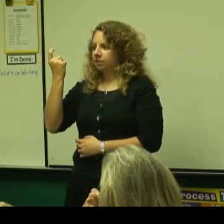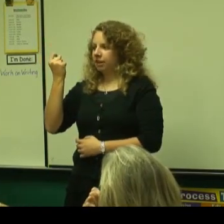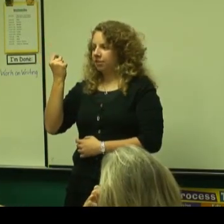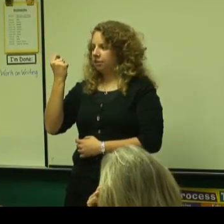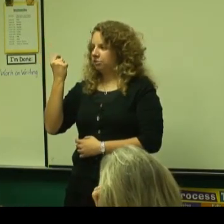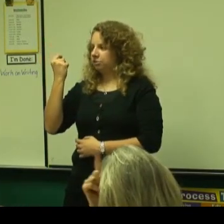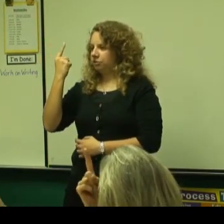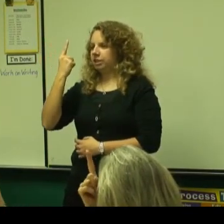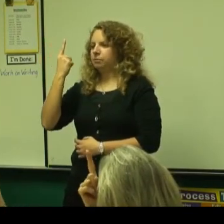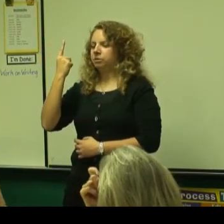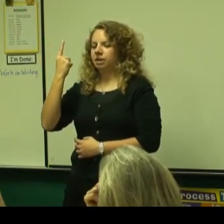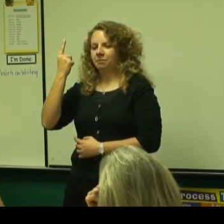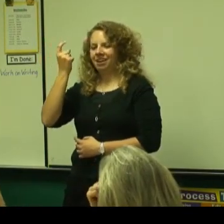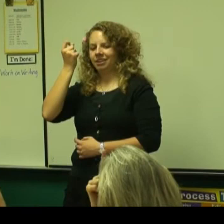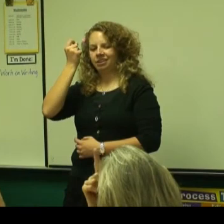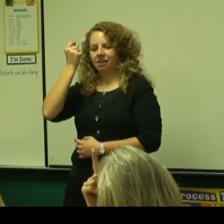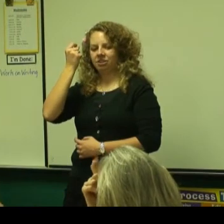And then you just flick it up one time, kind of like 11.